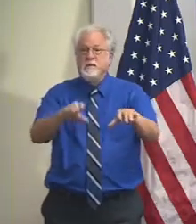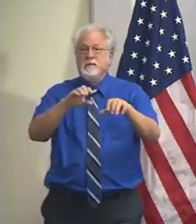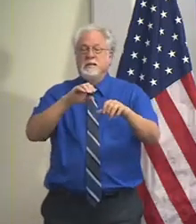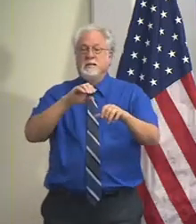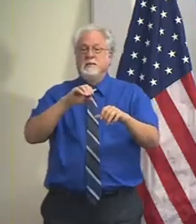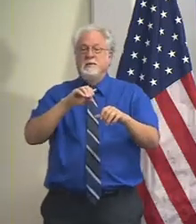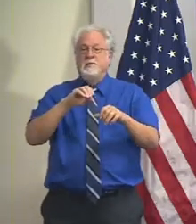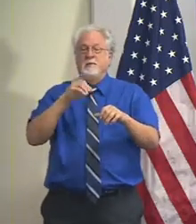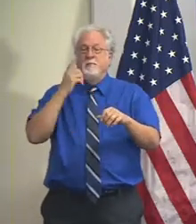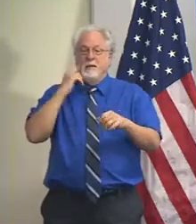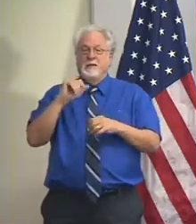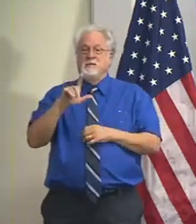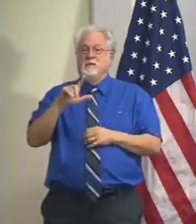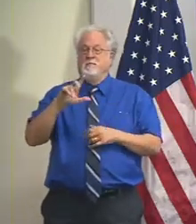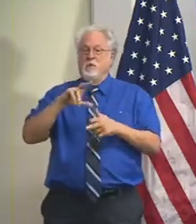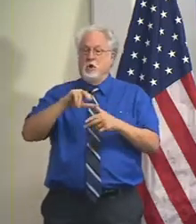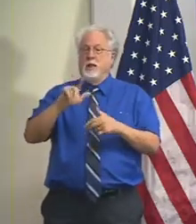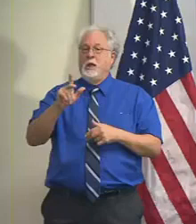Laura.